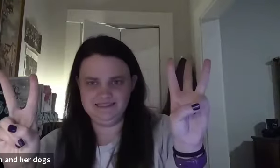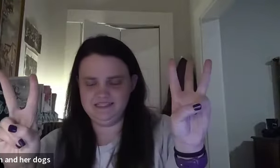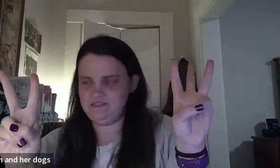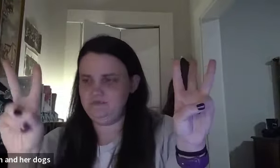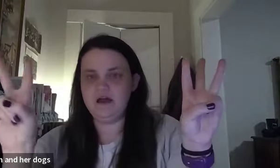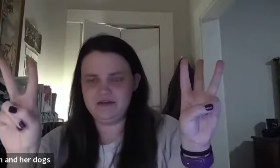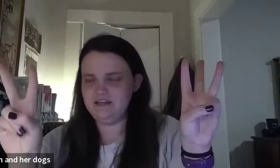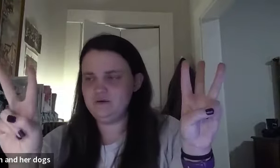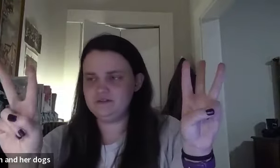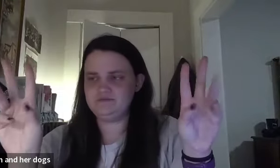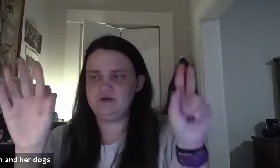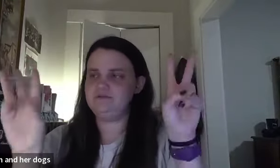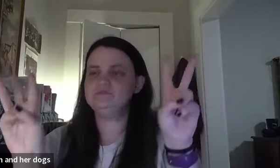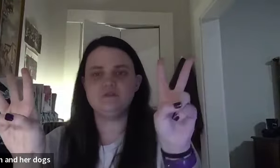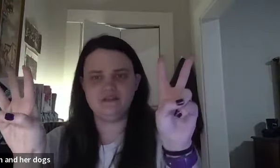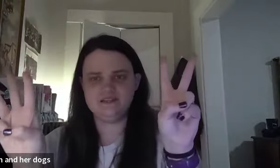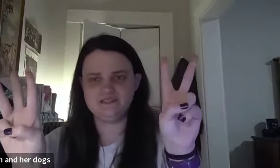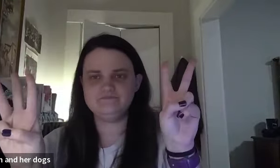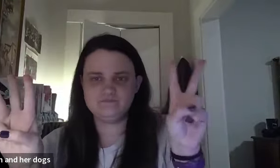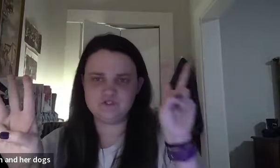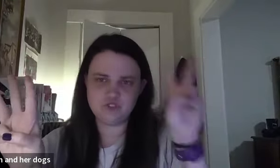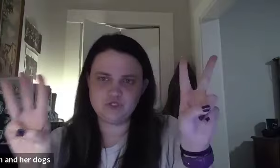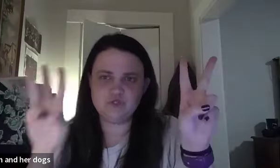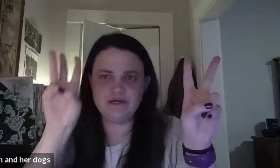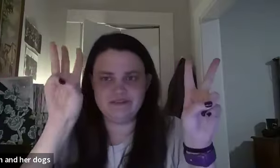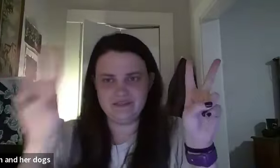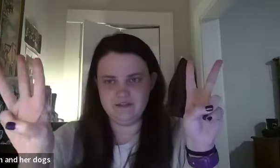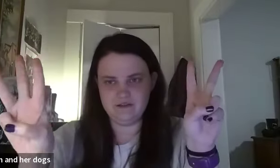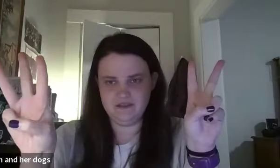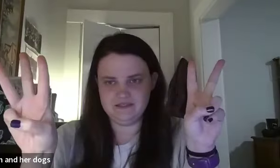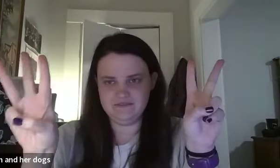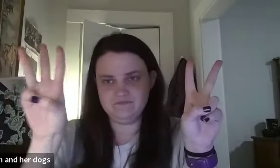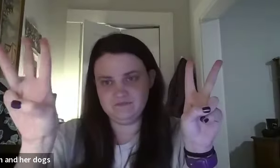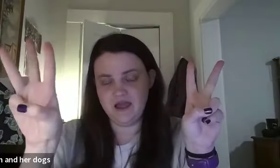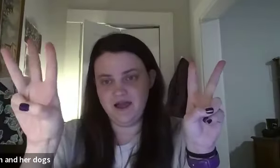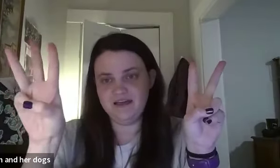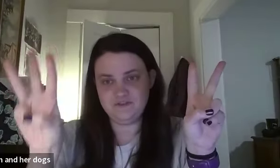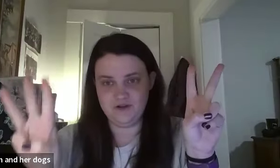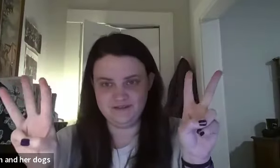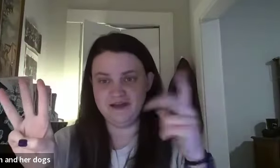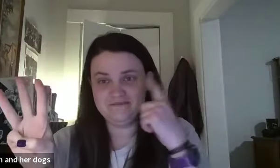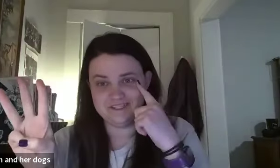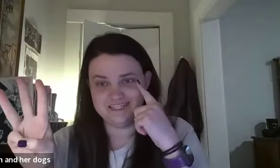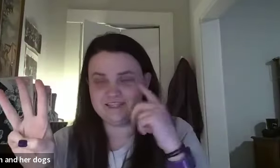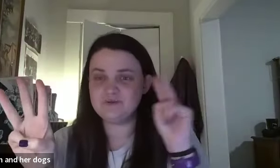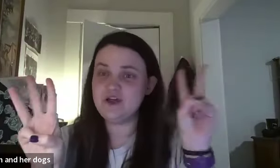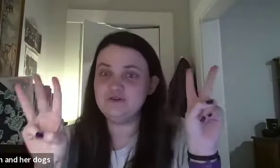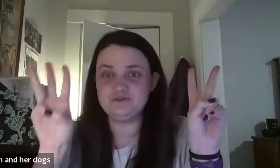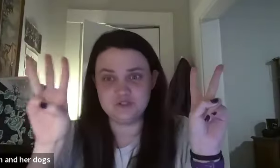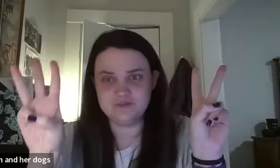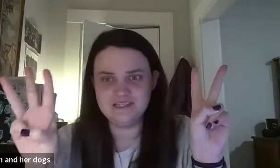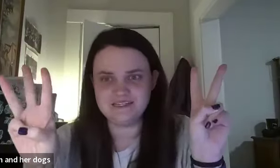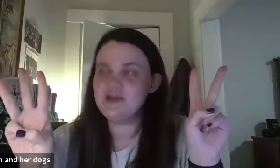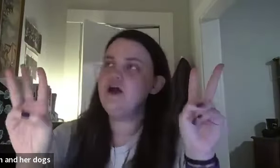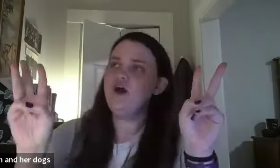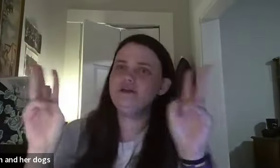this. I know it looks, well, it was more like this. Two and then this. I thought my first instinct was, oh, 2-6.